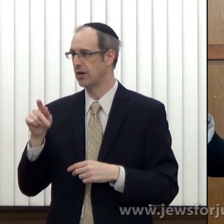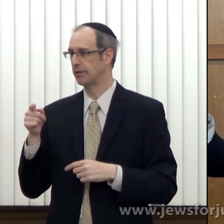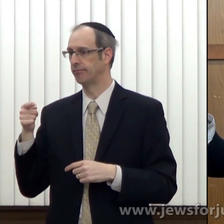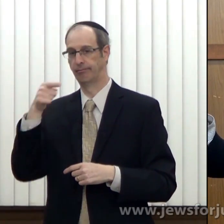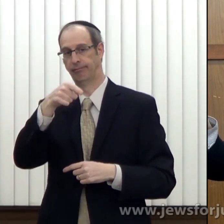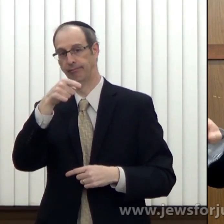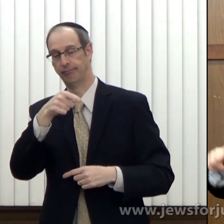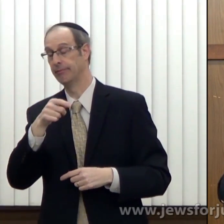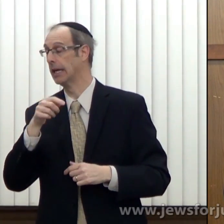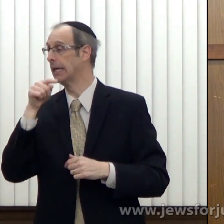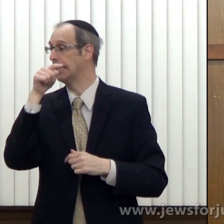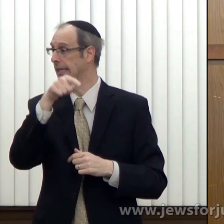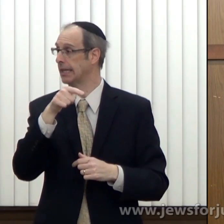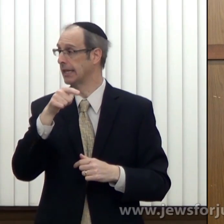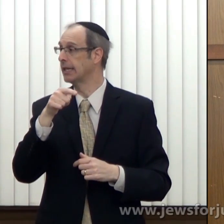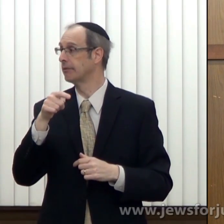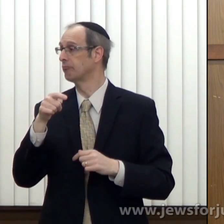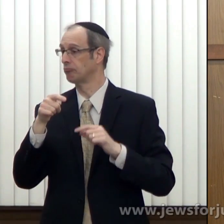Messiah.